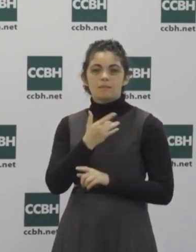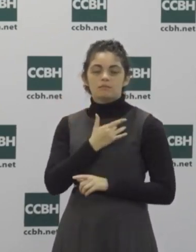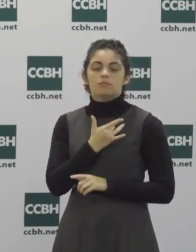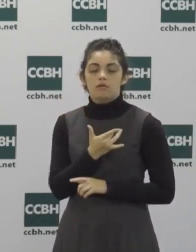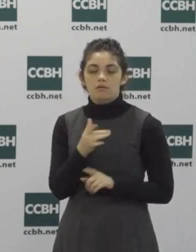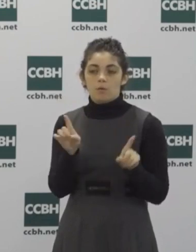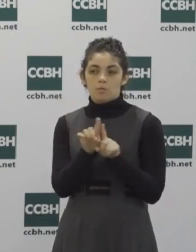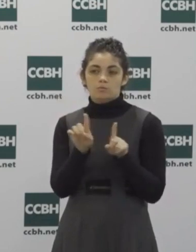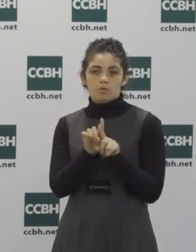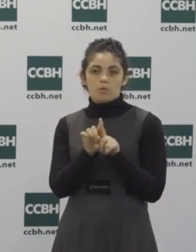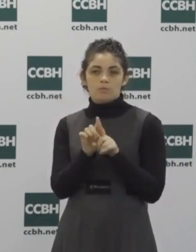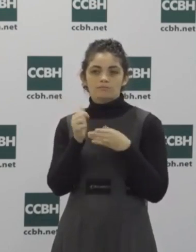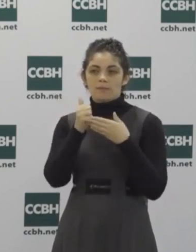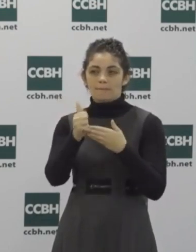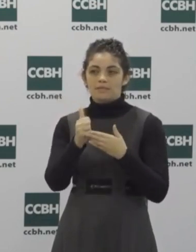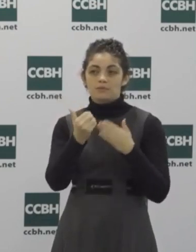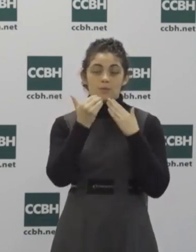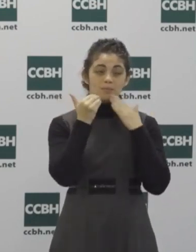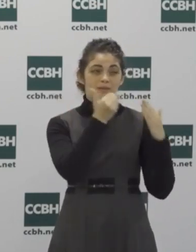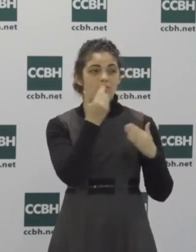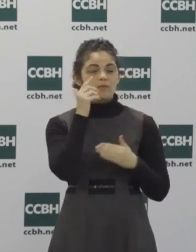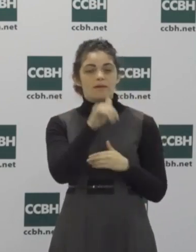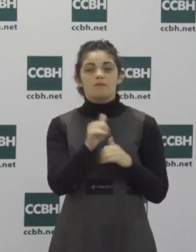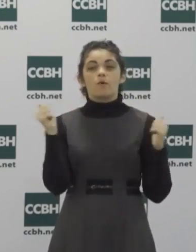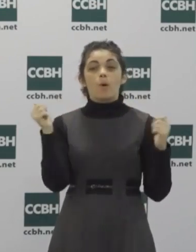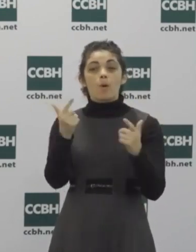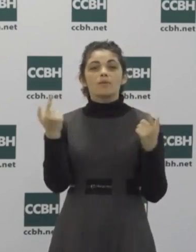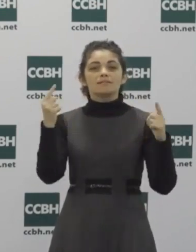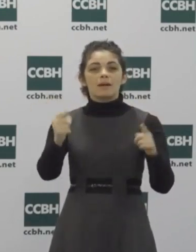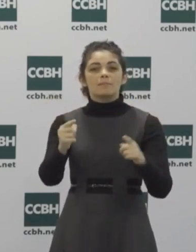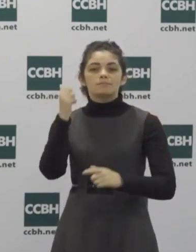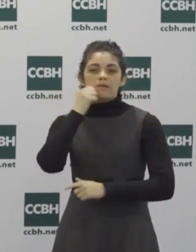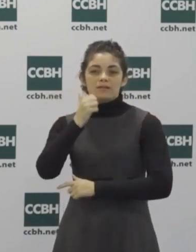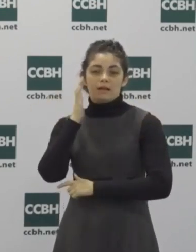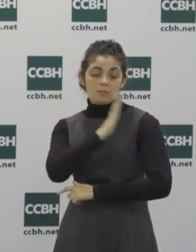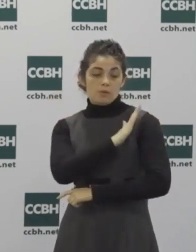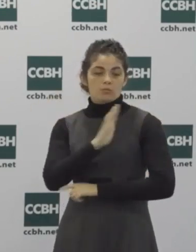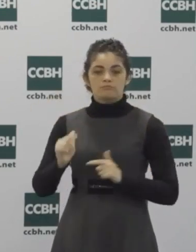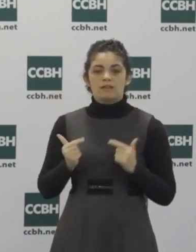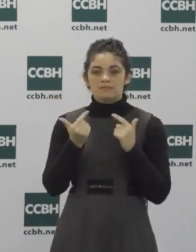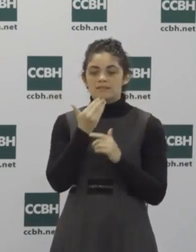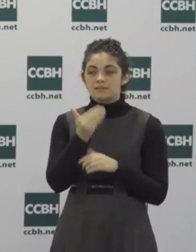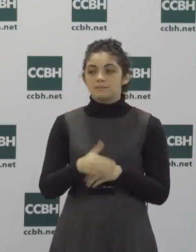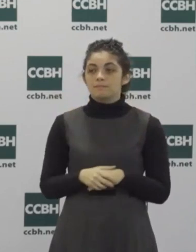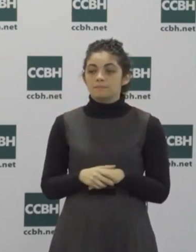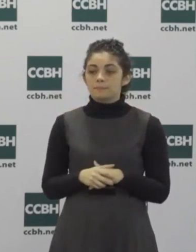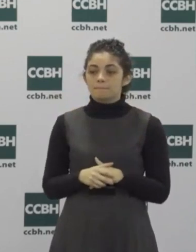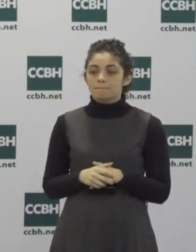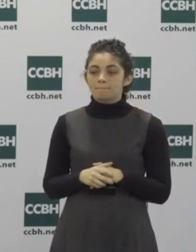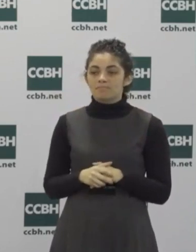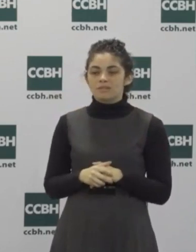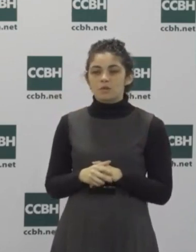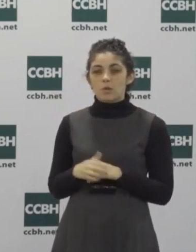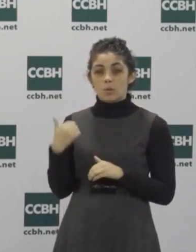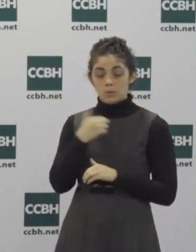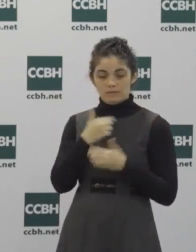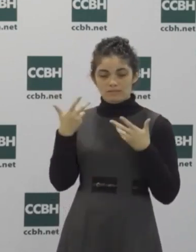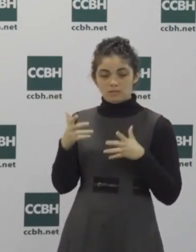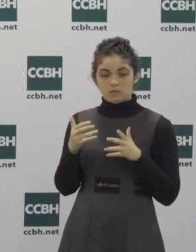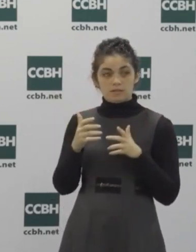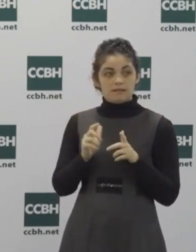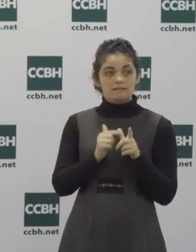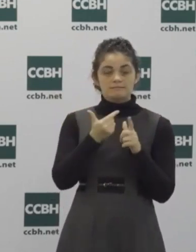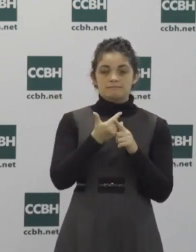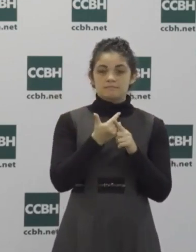this response, and we're very grateful for all that they give every day. I wanted to, as we wrap up and go to questions,